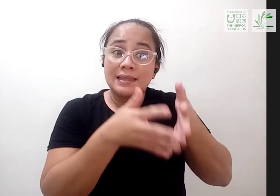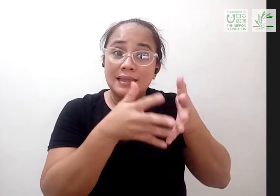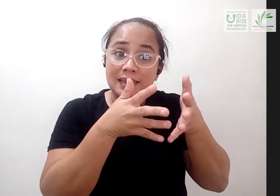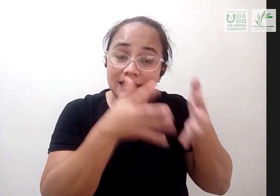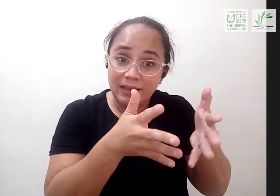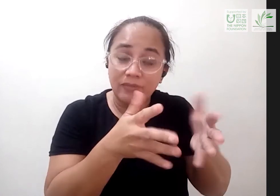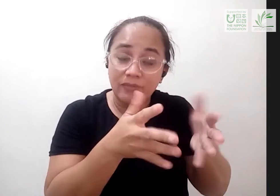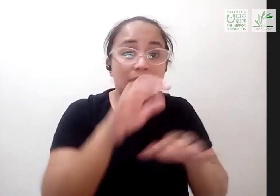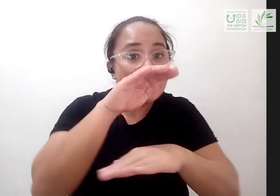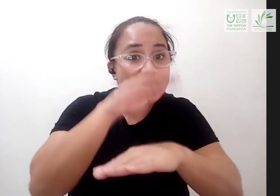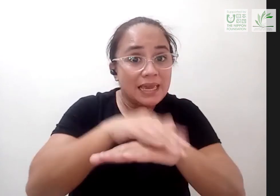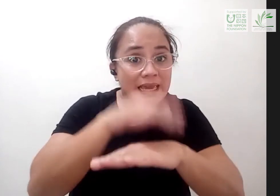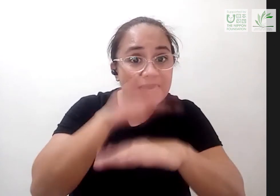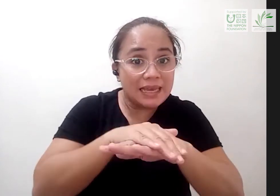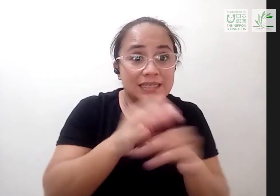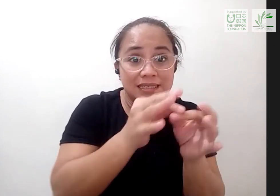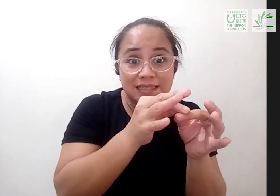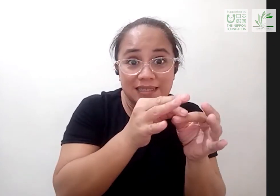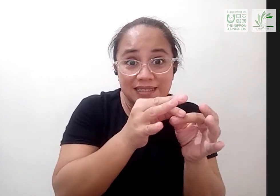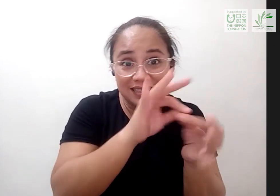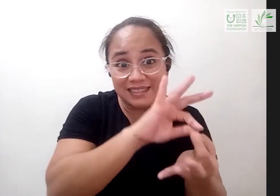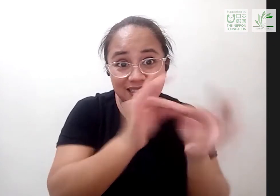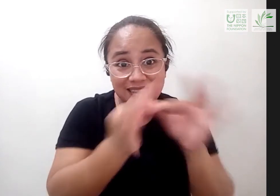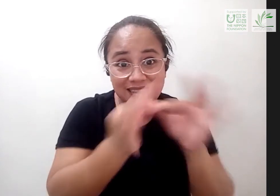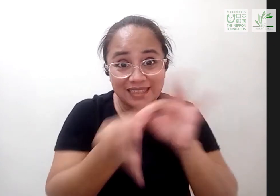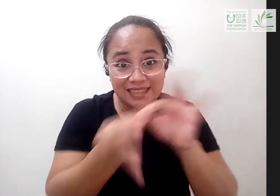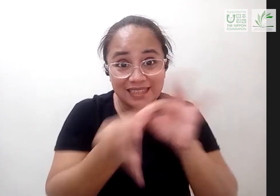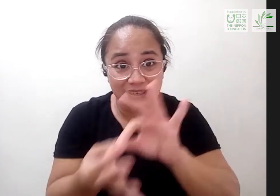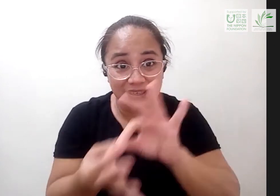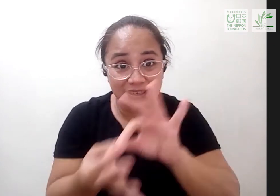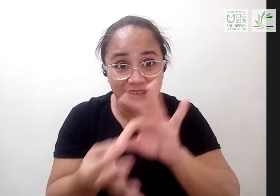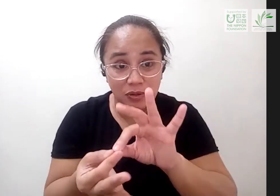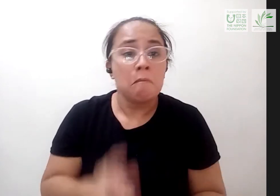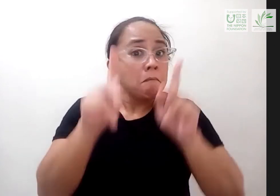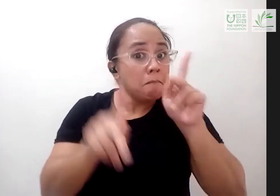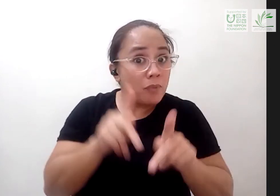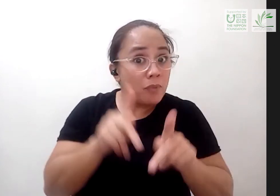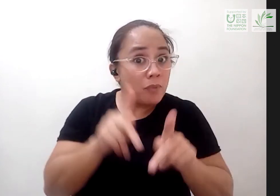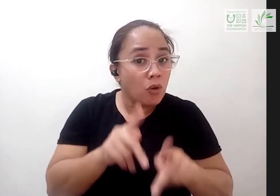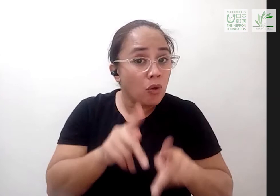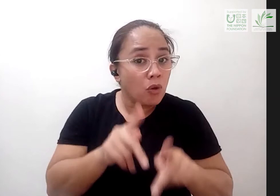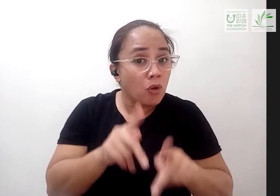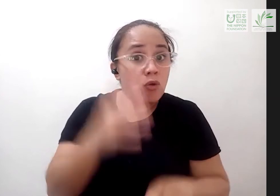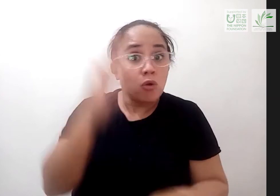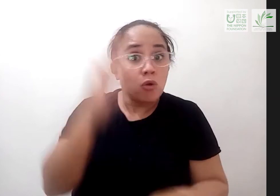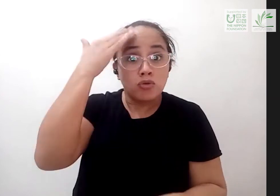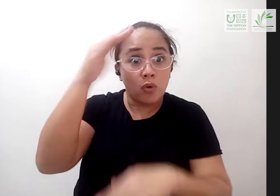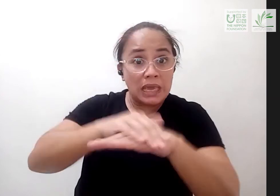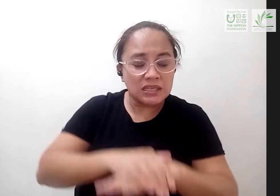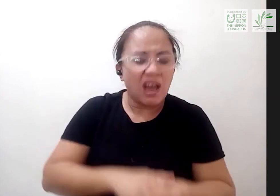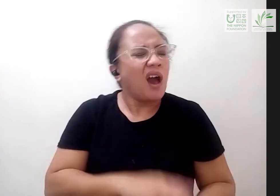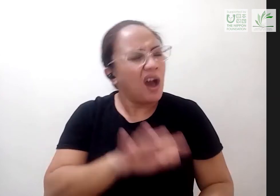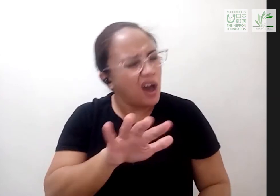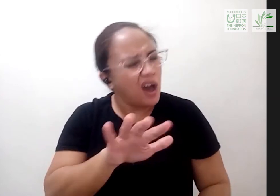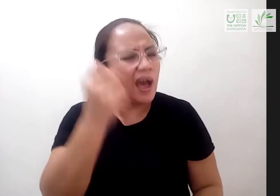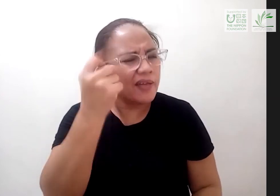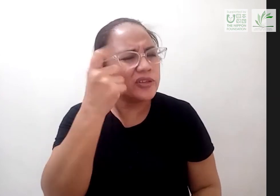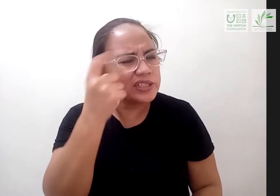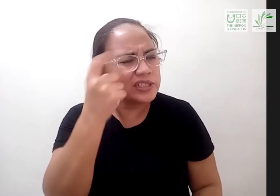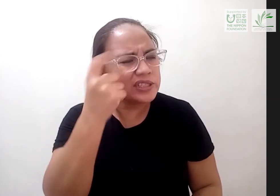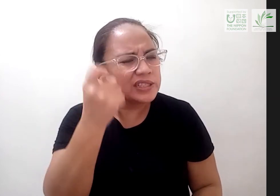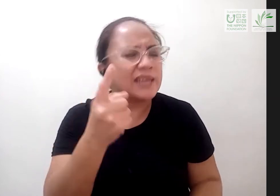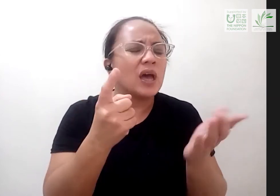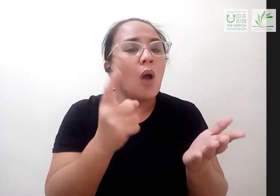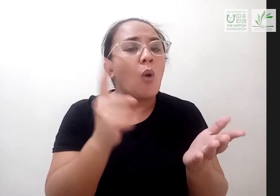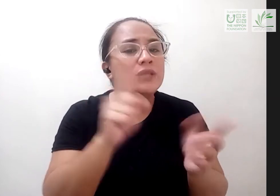know English will kind of understand the difference, that with right, you're asking someone to